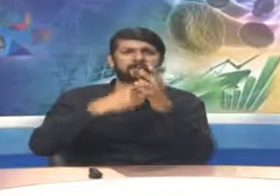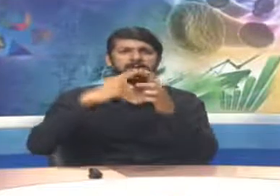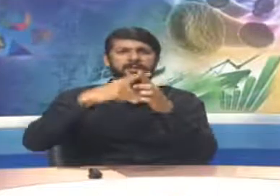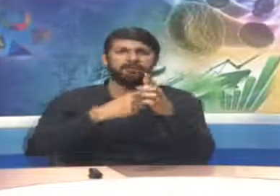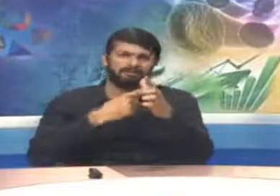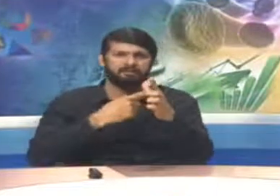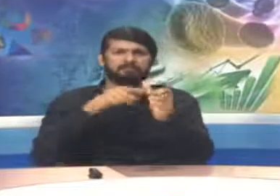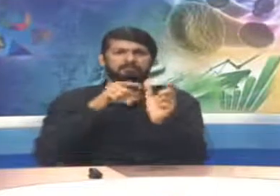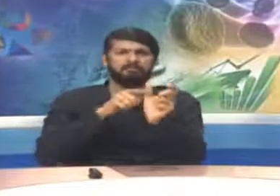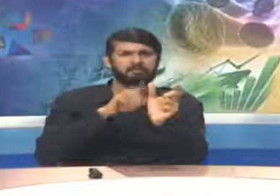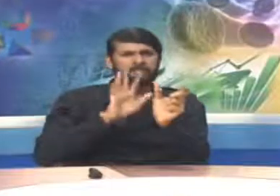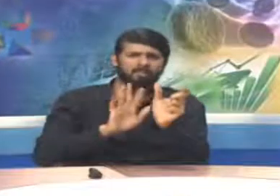Highlight Gandhi's